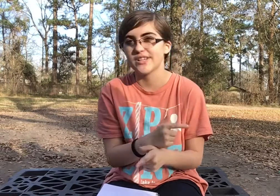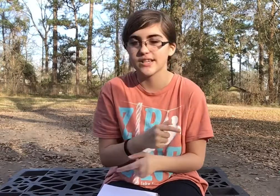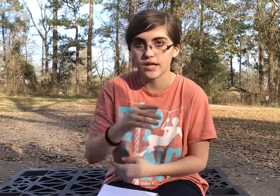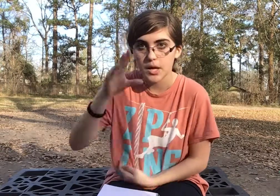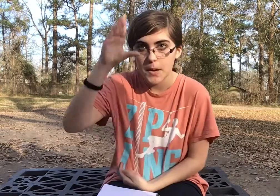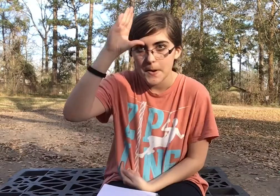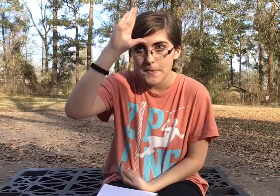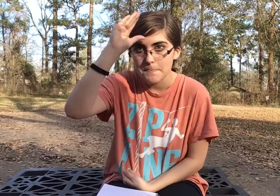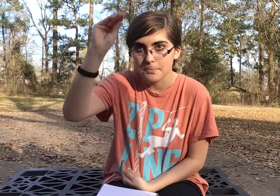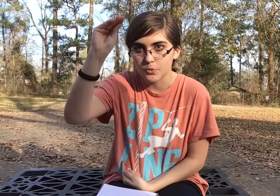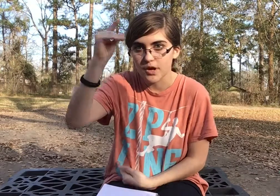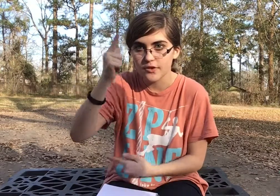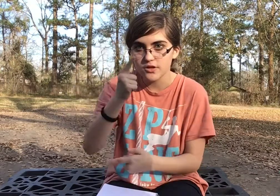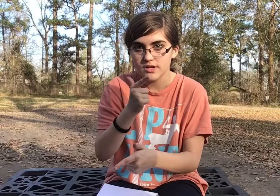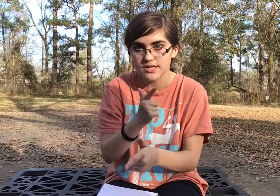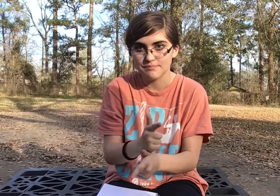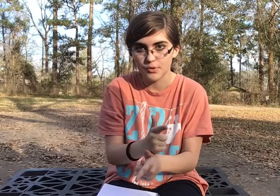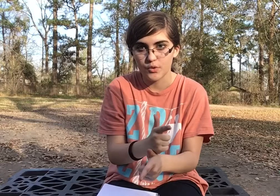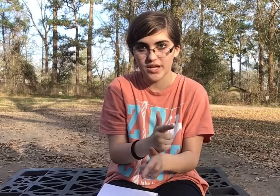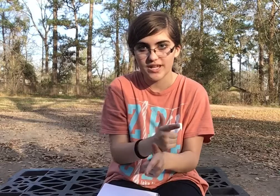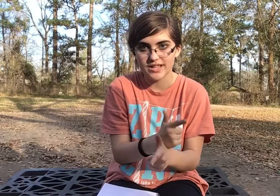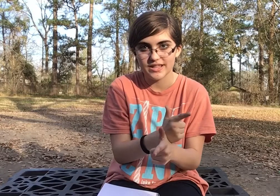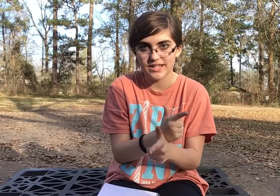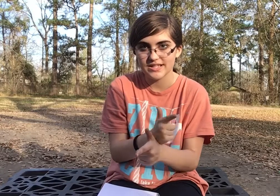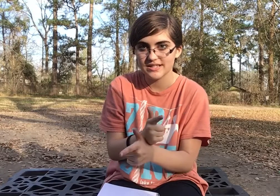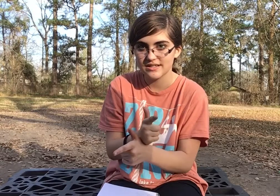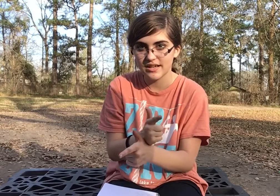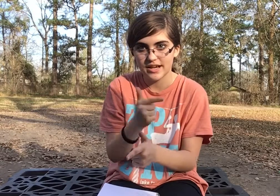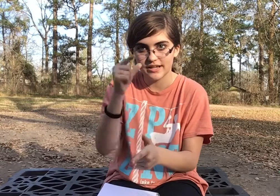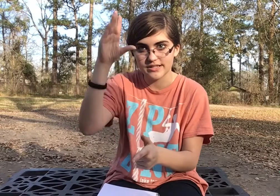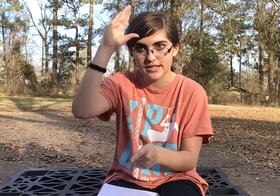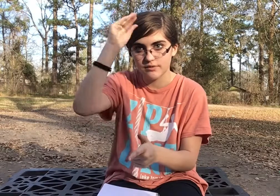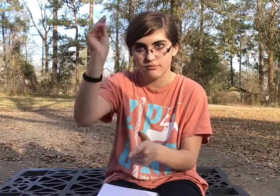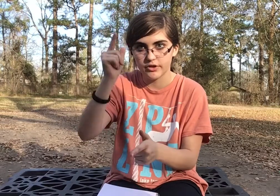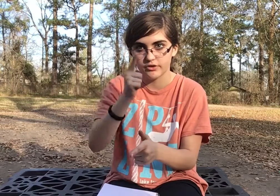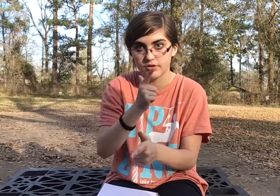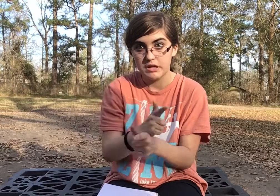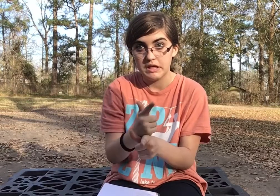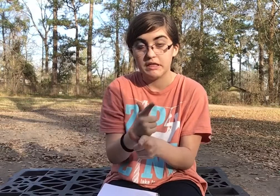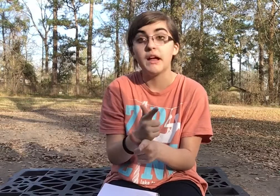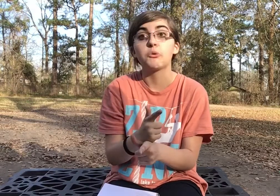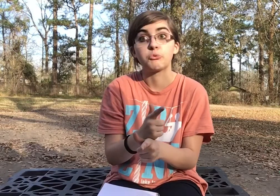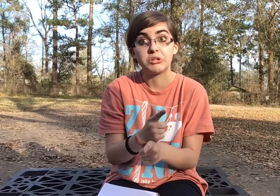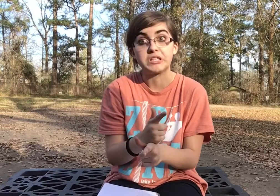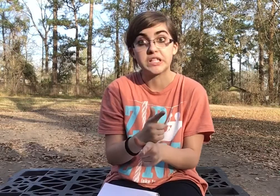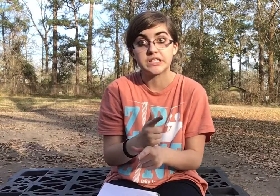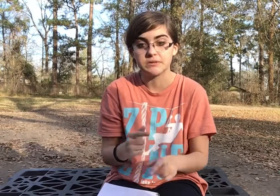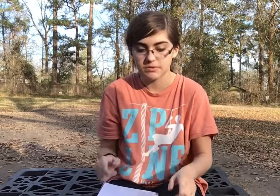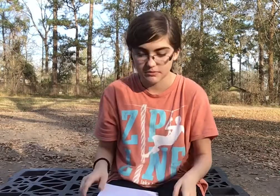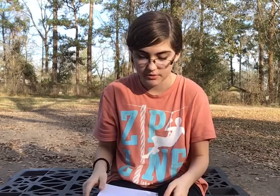outside. Brother is boy, and then these handguns again. Brother. That really does slow me, my